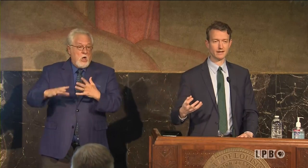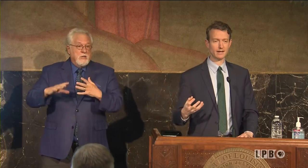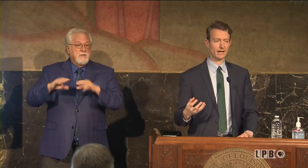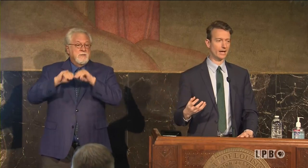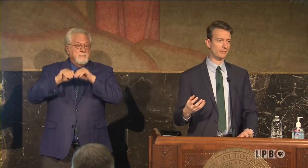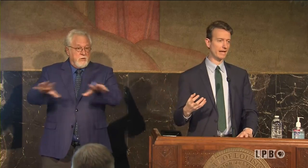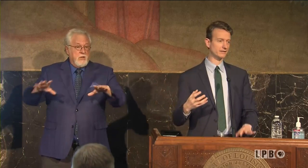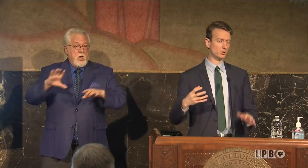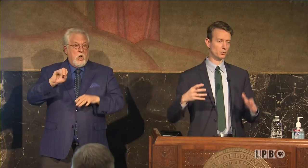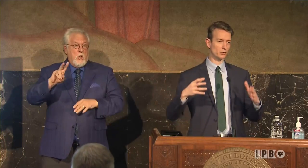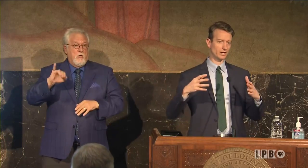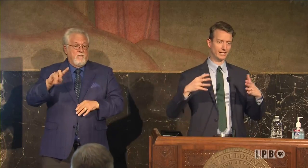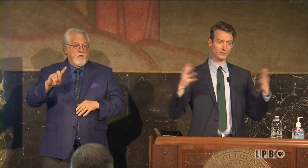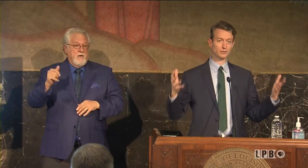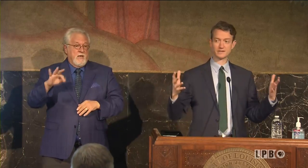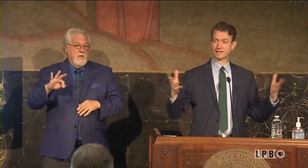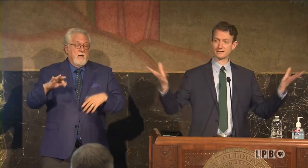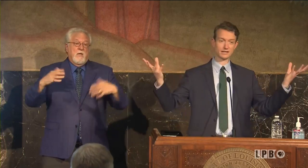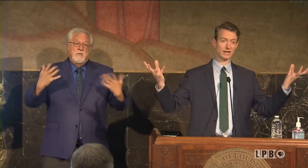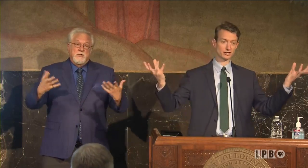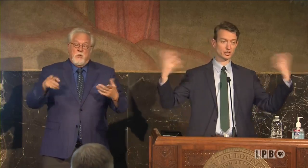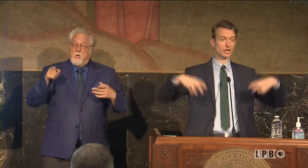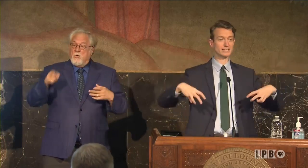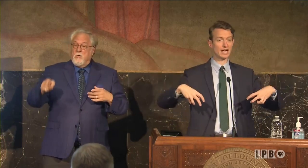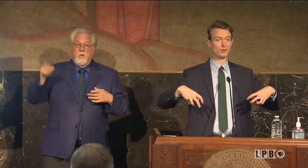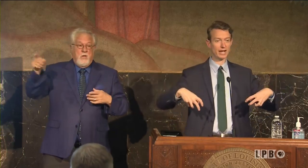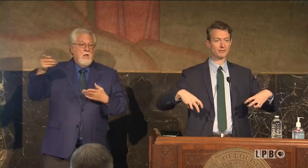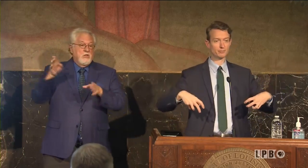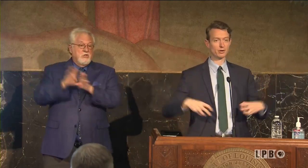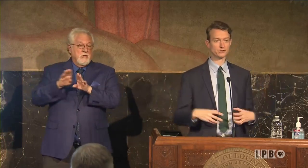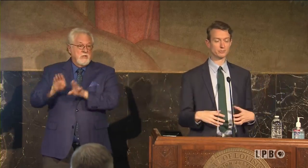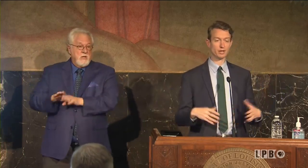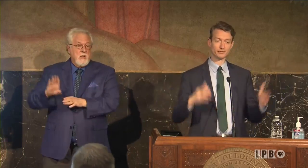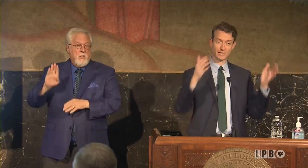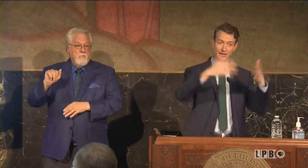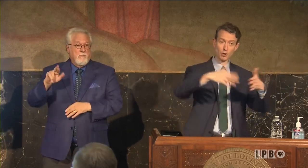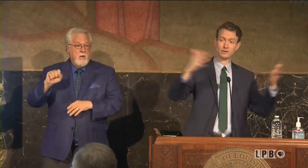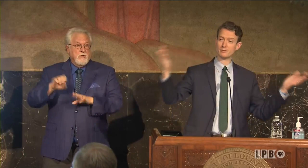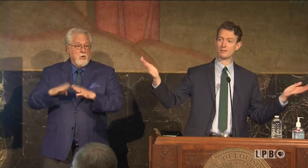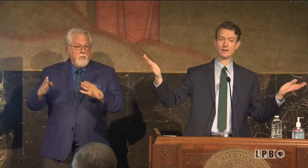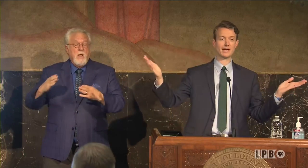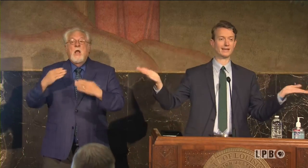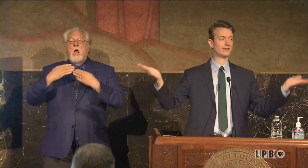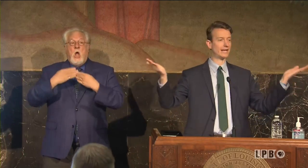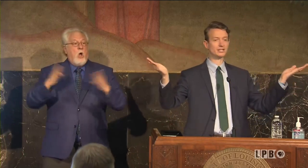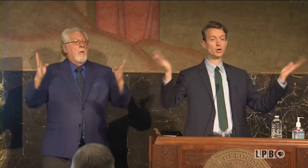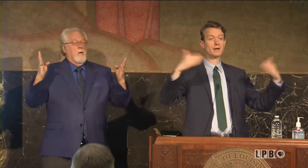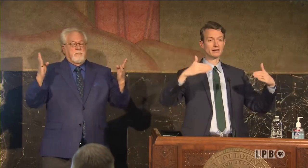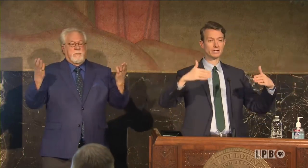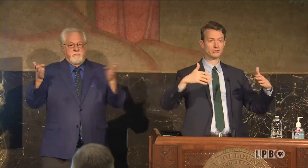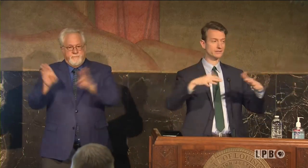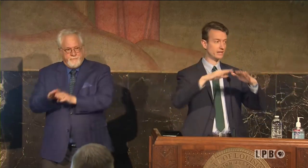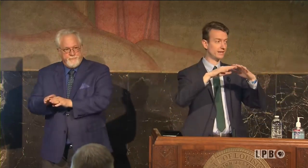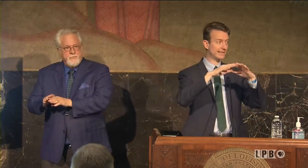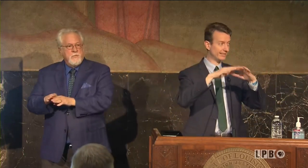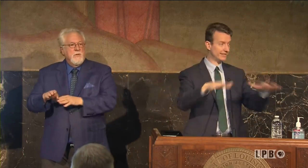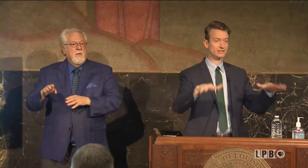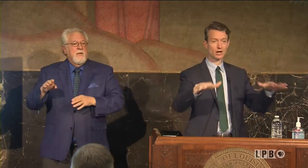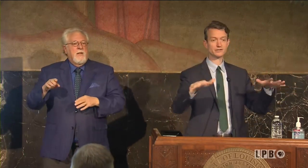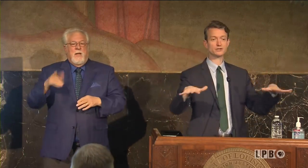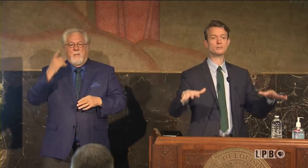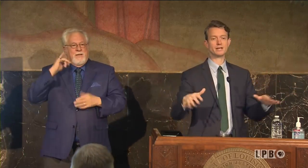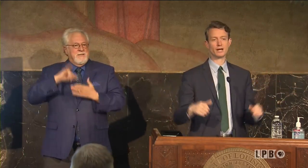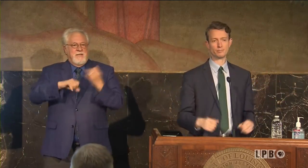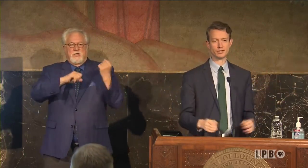COVID-19. And so in those settings, they've actually shut down having bars opened up. So they had to open them up, and then they had to go back later and say,